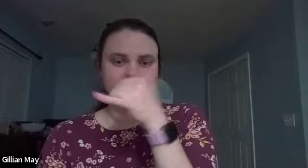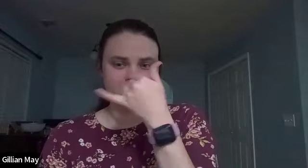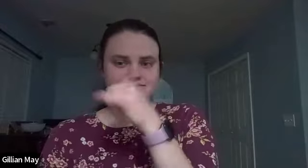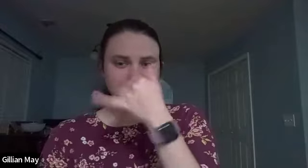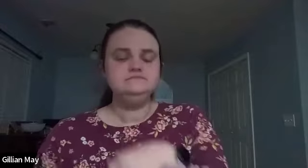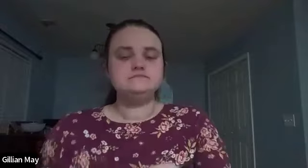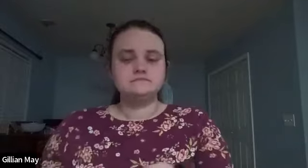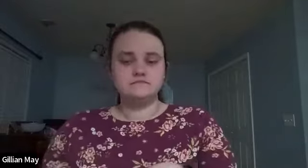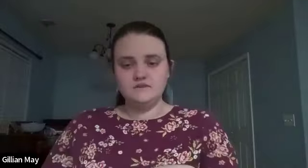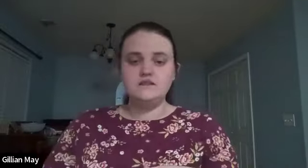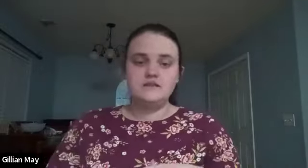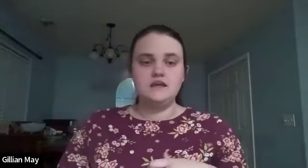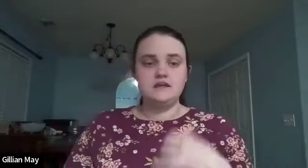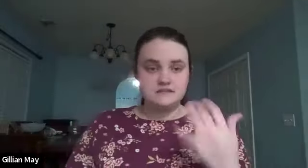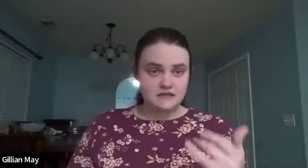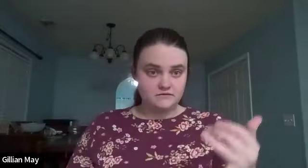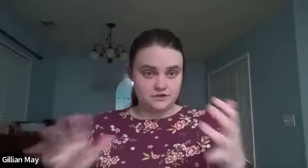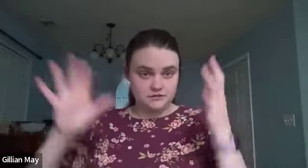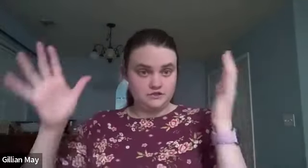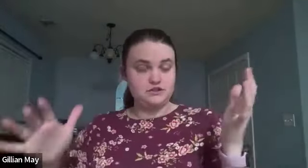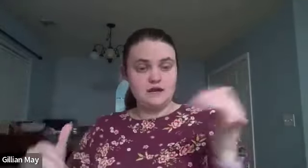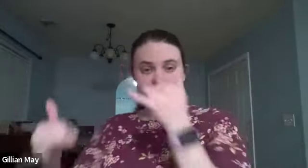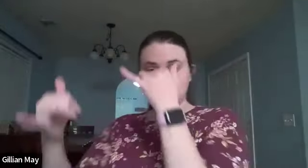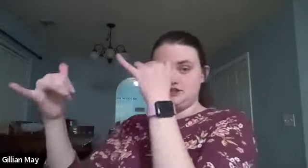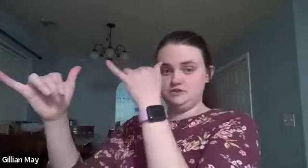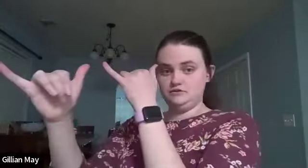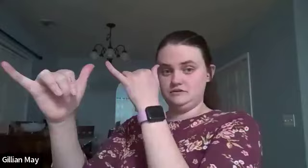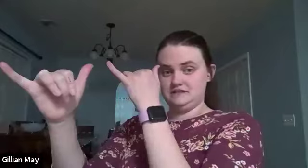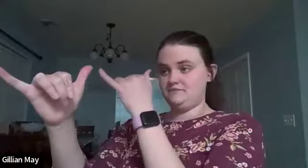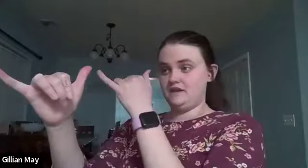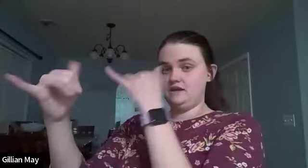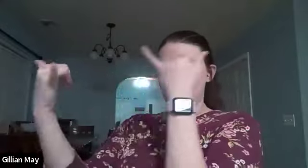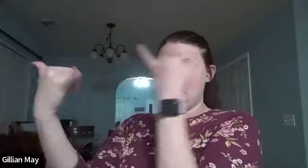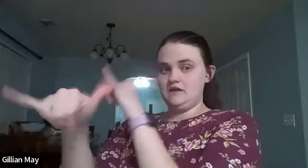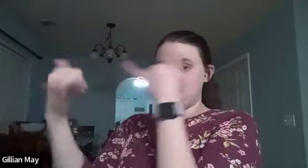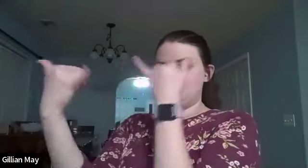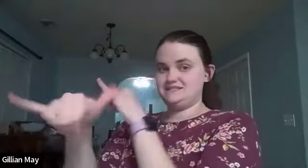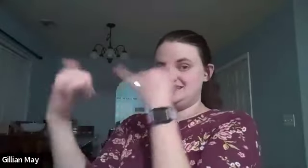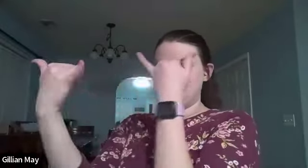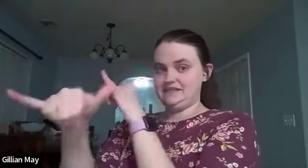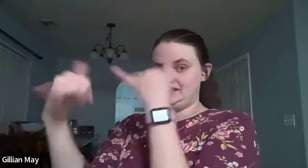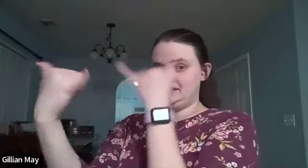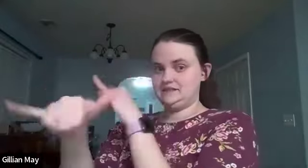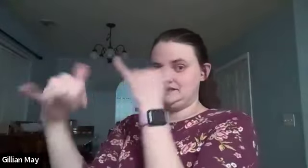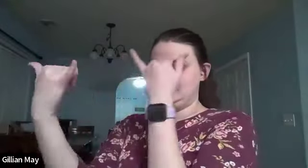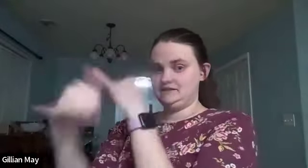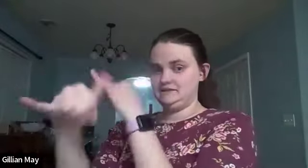The second version with two hands is you do the same thing and then you go silly.